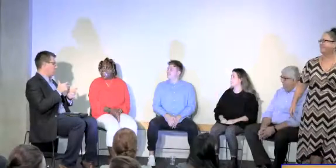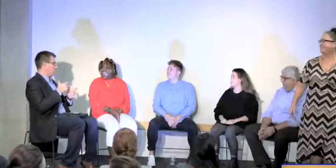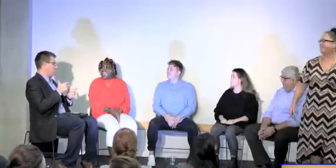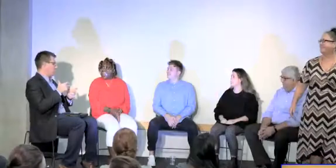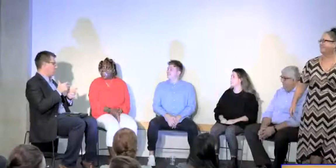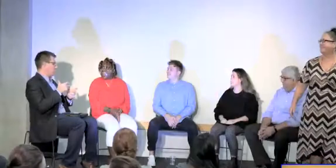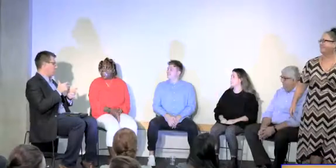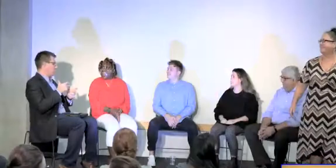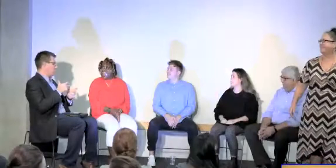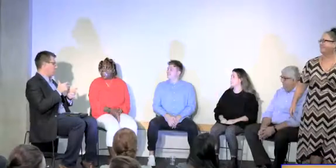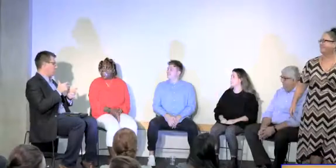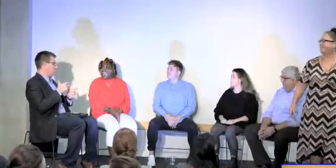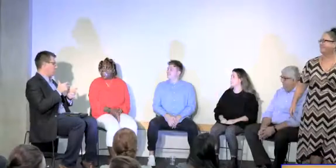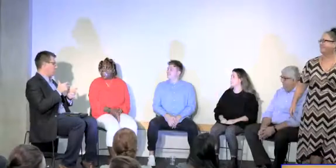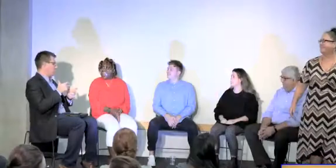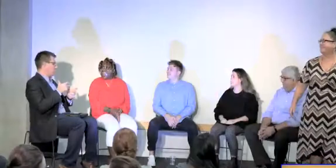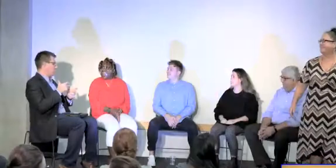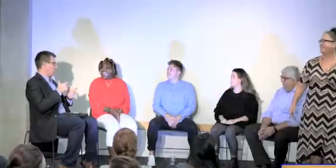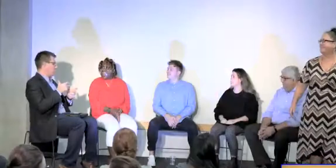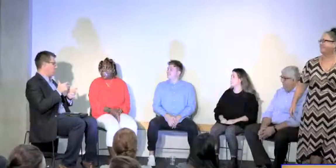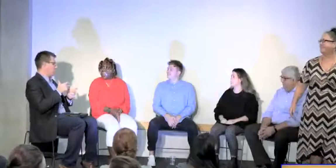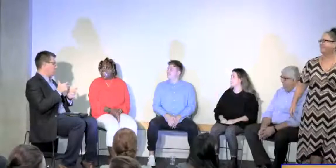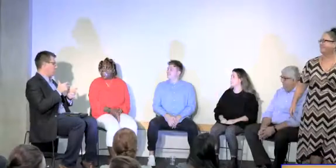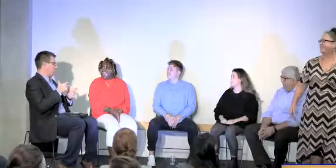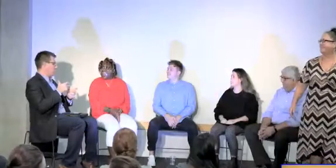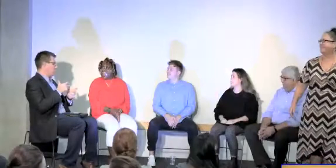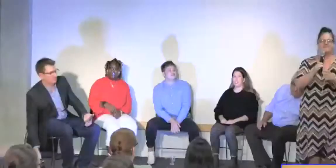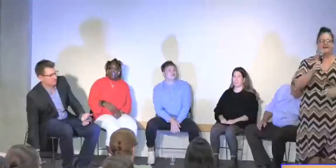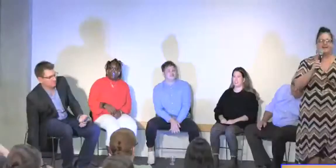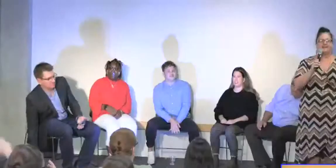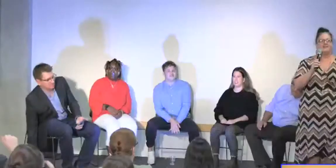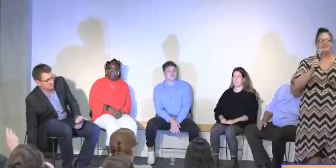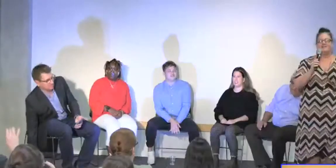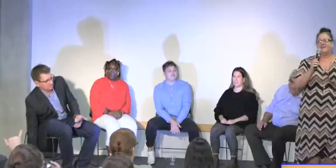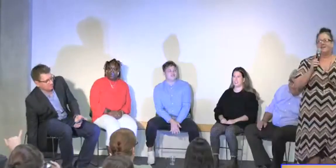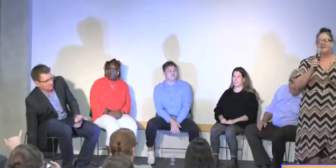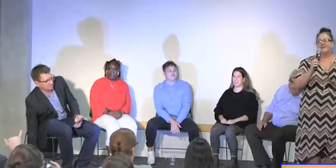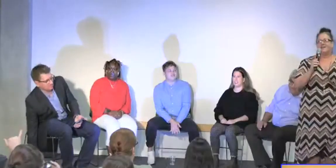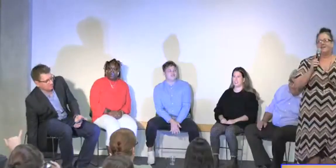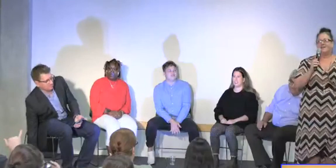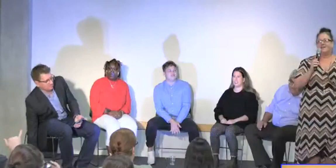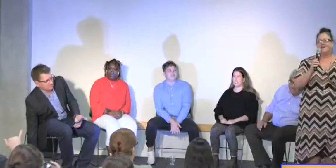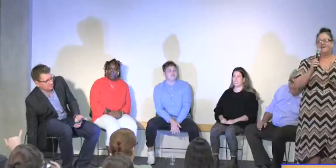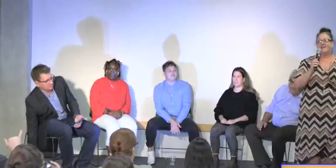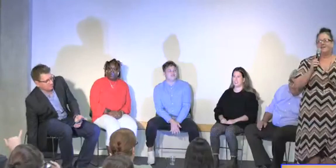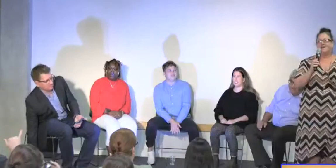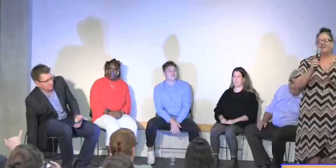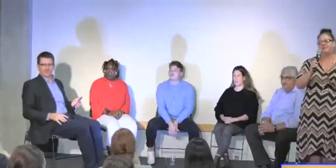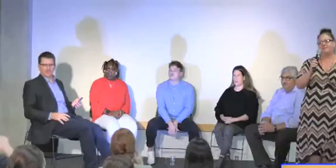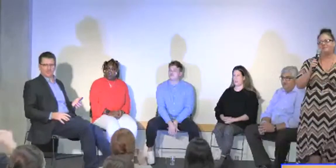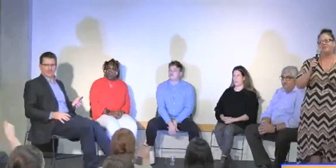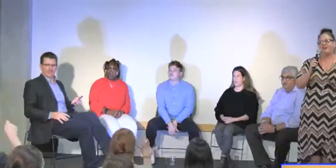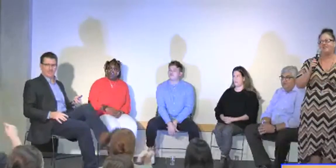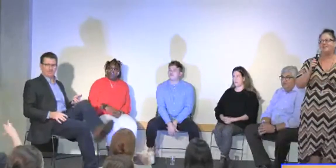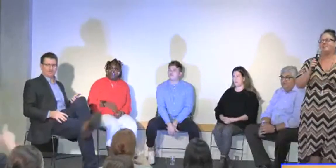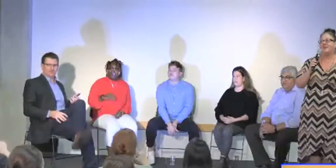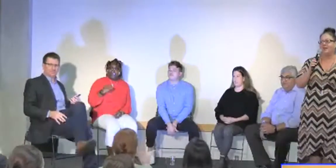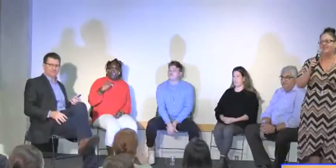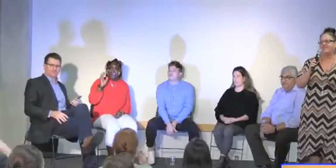My name is Amy. I took a sign language class in 10th grade, but I forgot a lot. So I'm